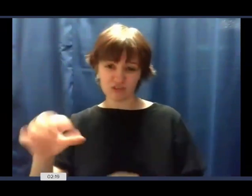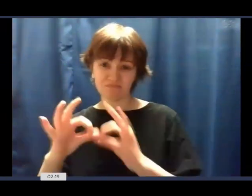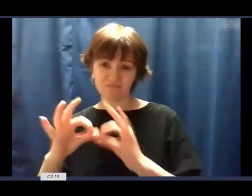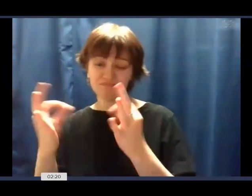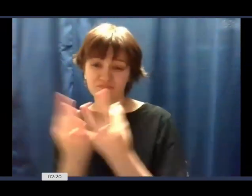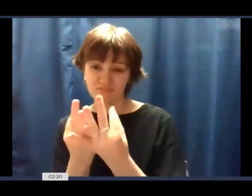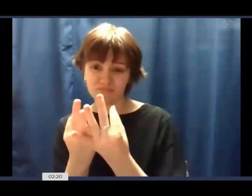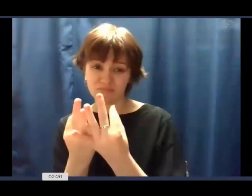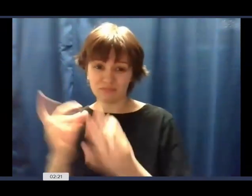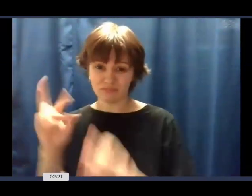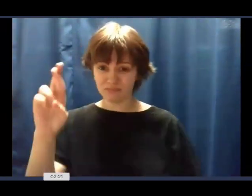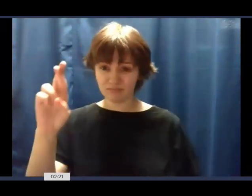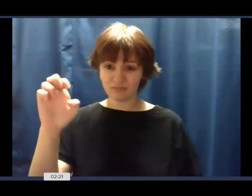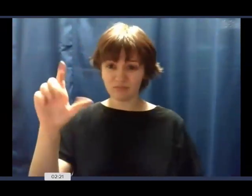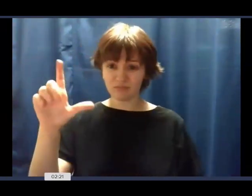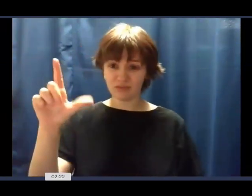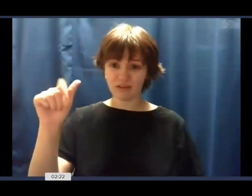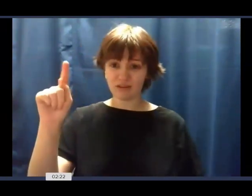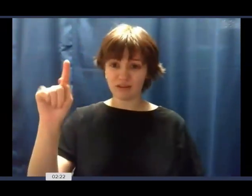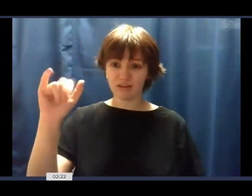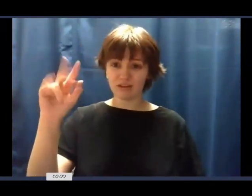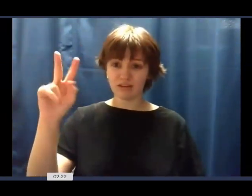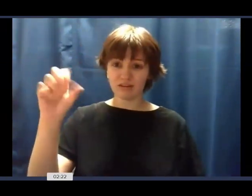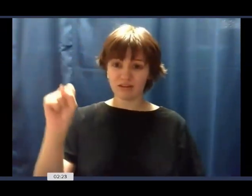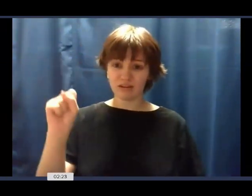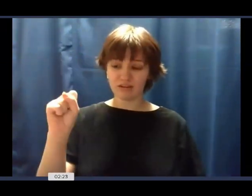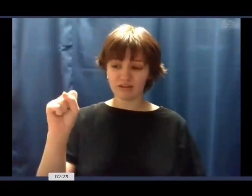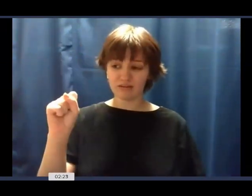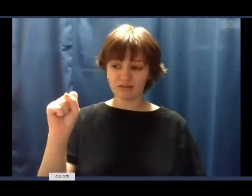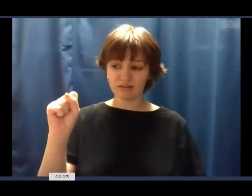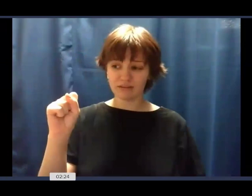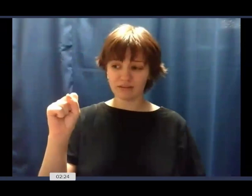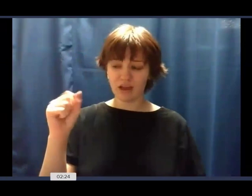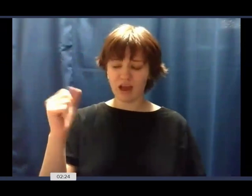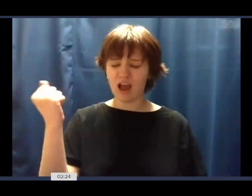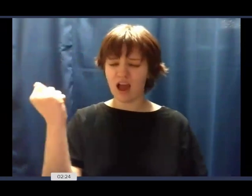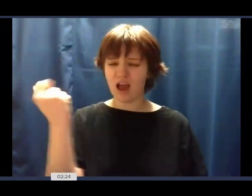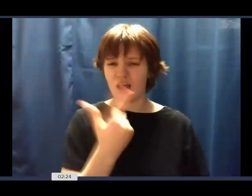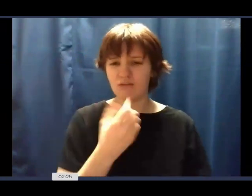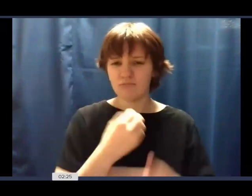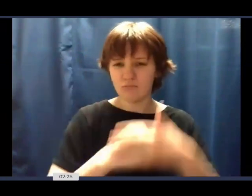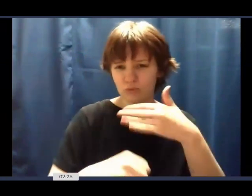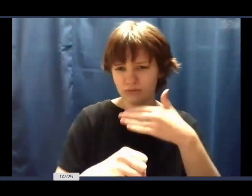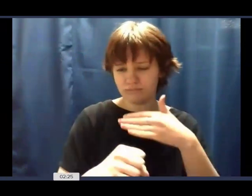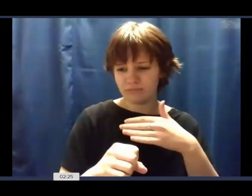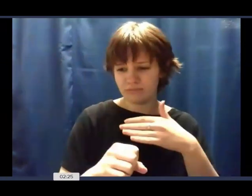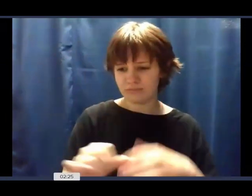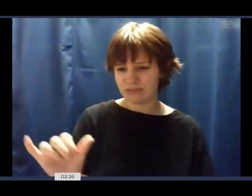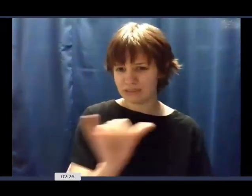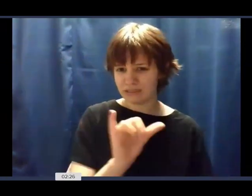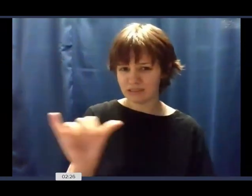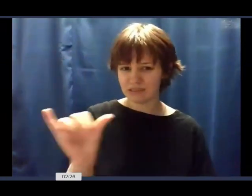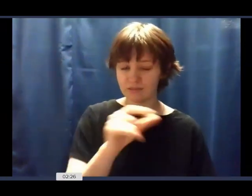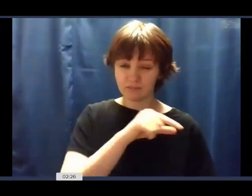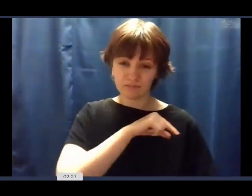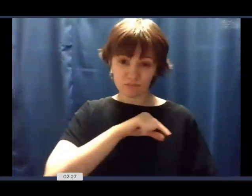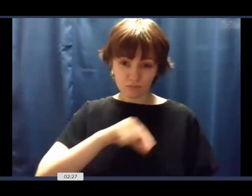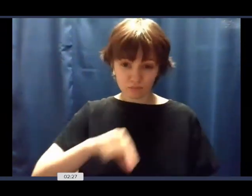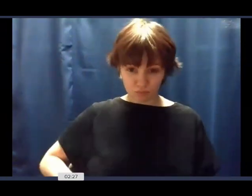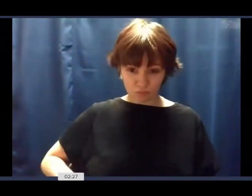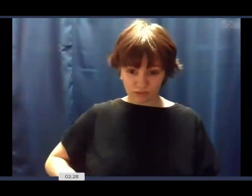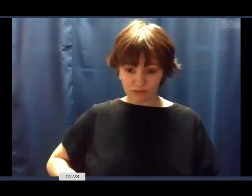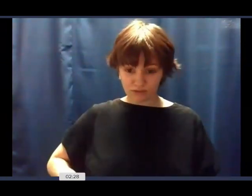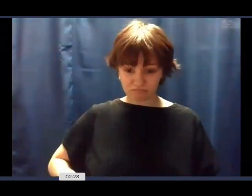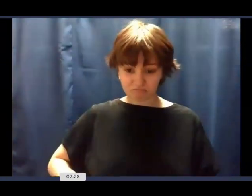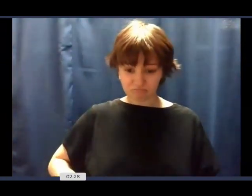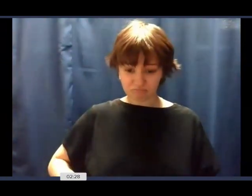from basically from one queen, maybe from two, but the two queens will be related to each